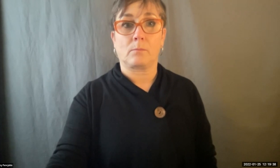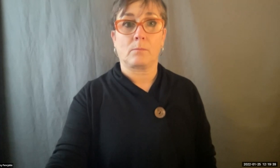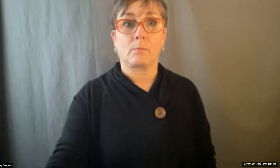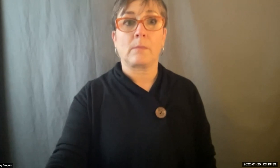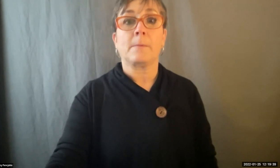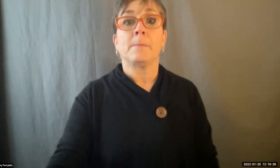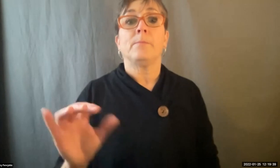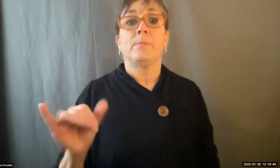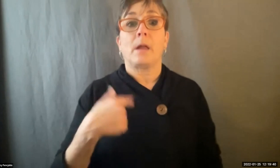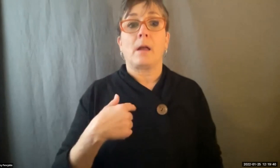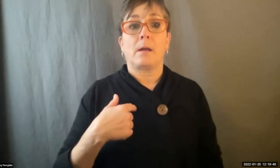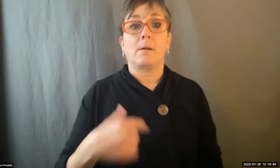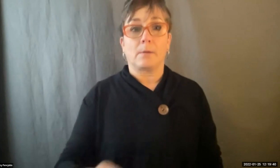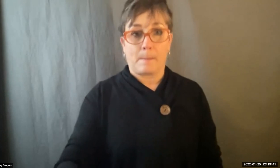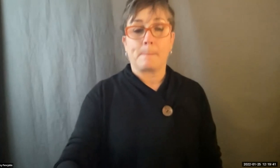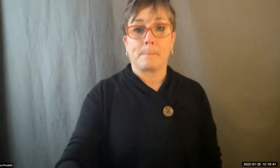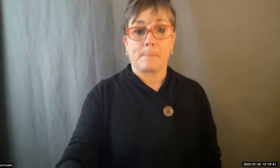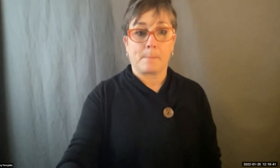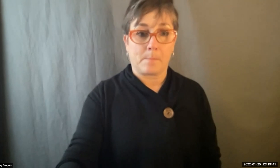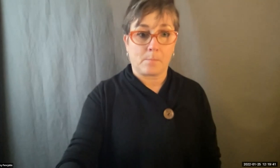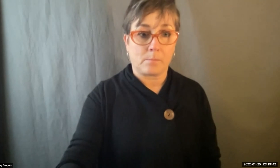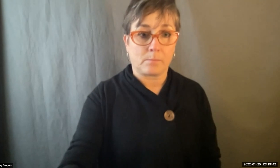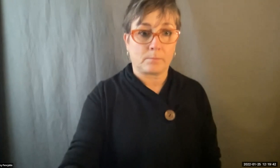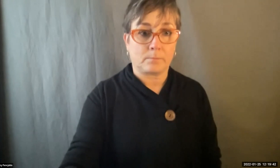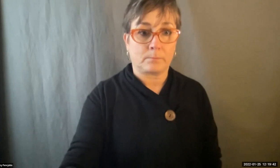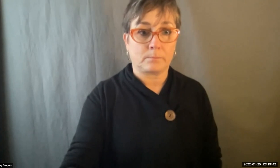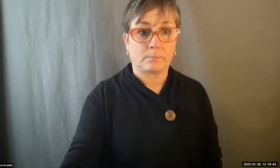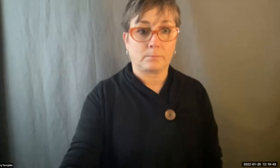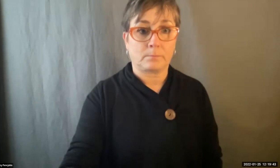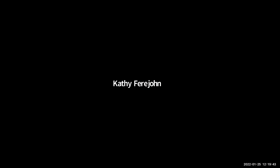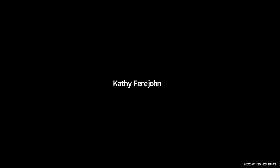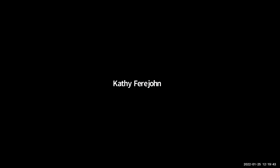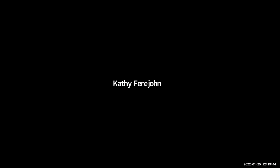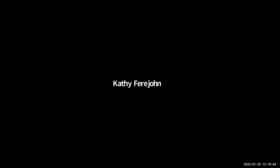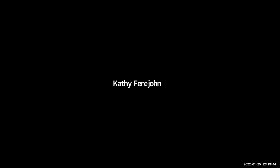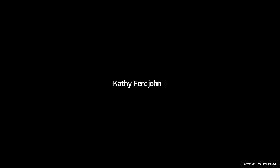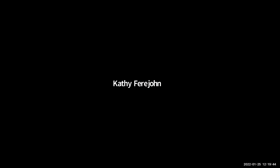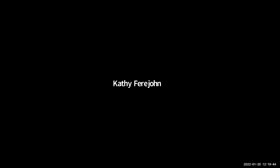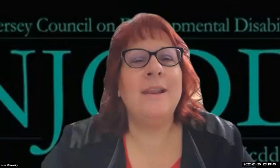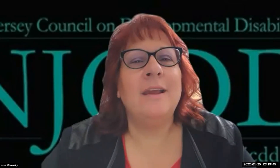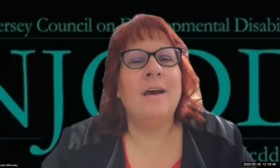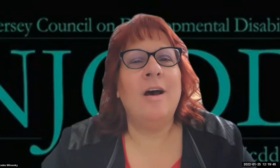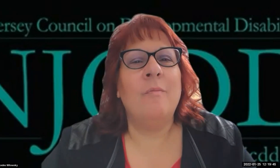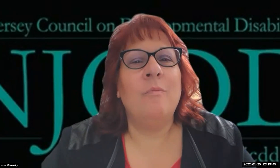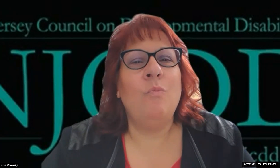over last year, I could see how we made a difference and